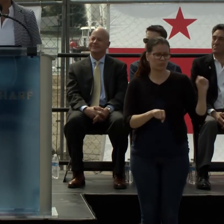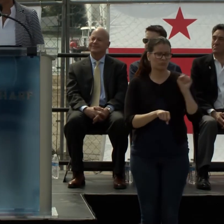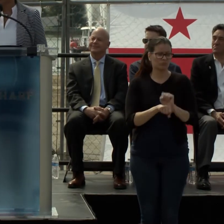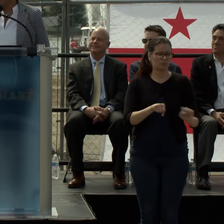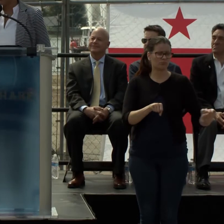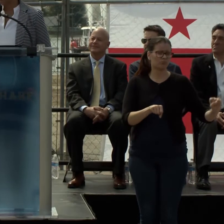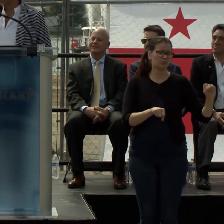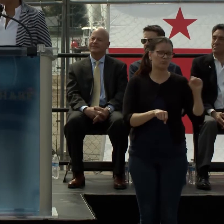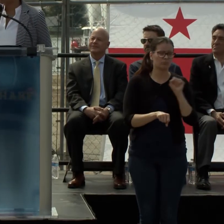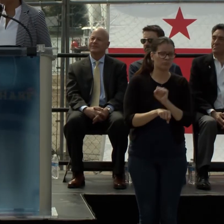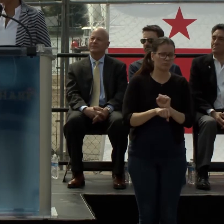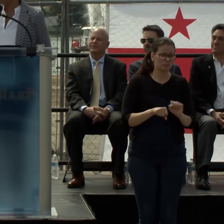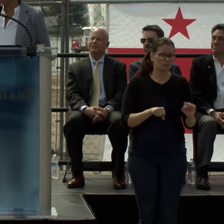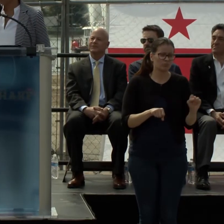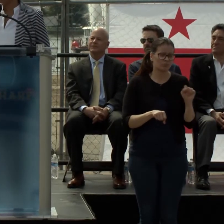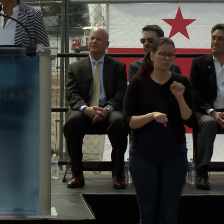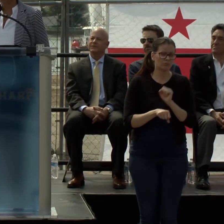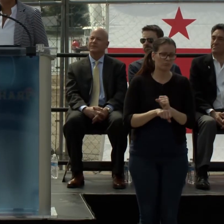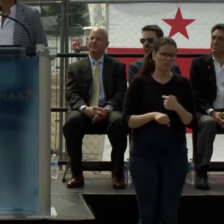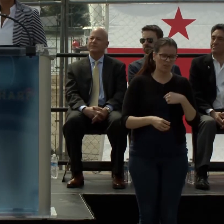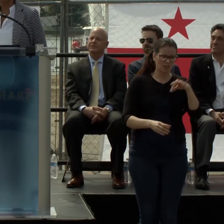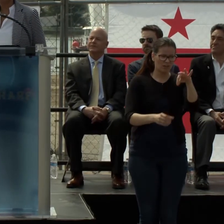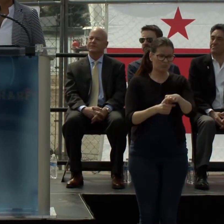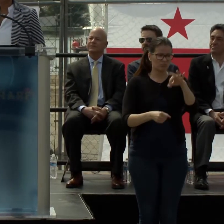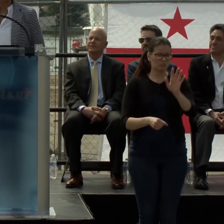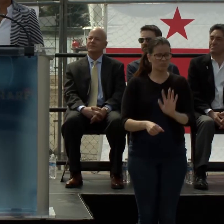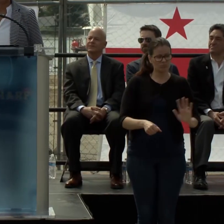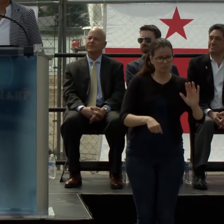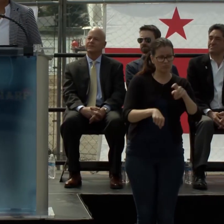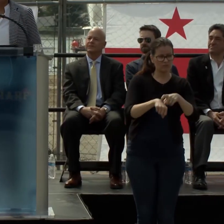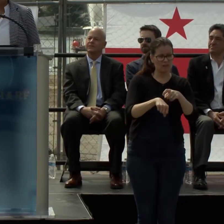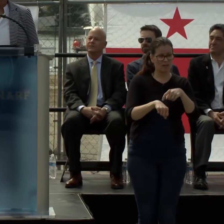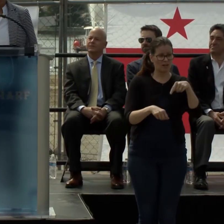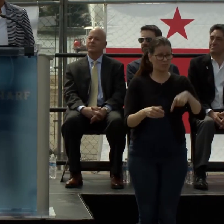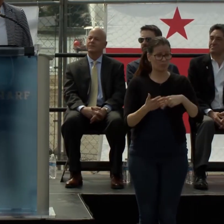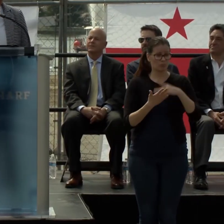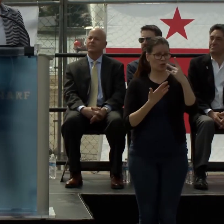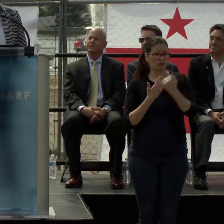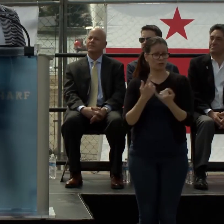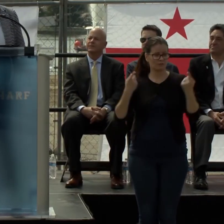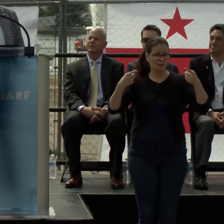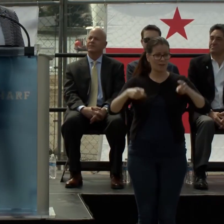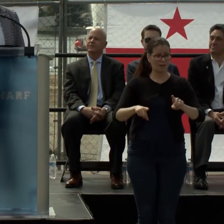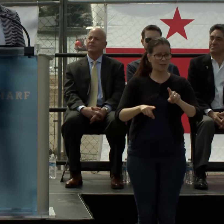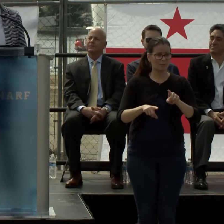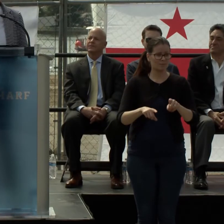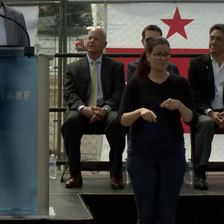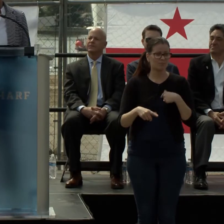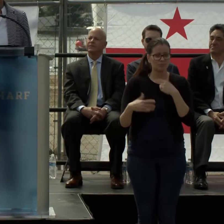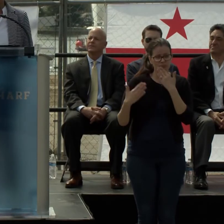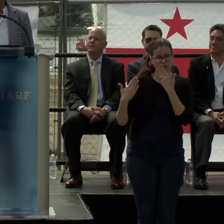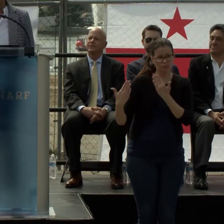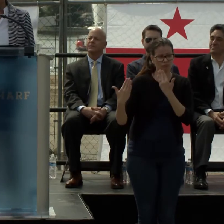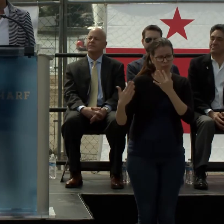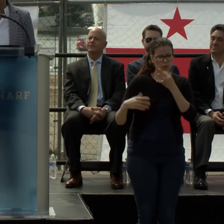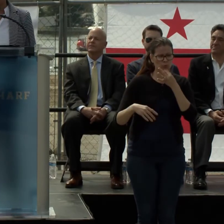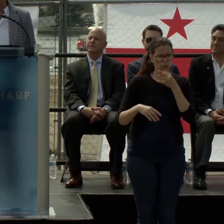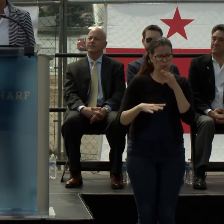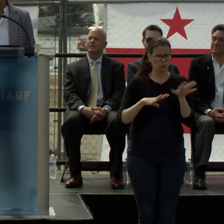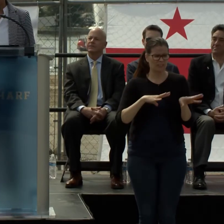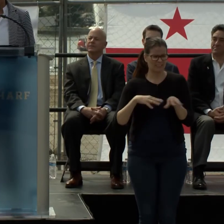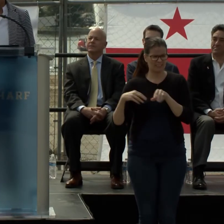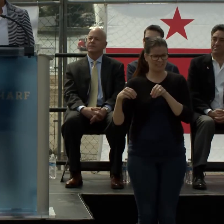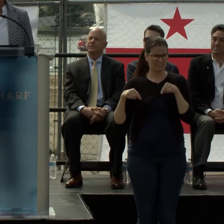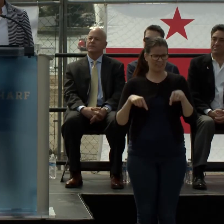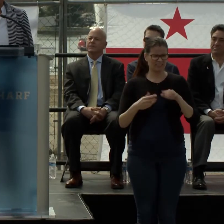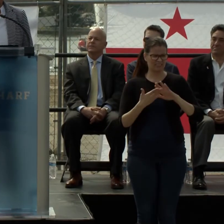being born, and I'm just so grateful to be able to lead the city now when we are delivering on phase one and phase